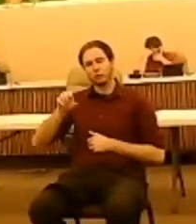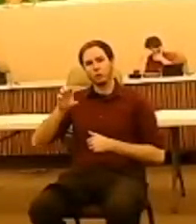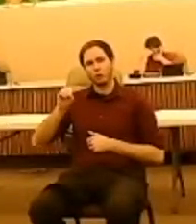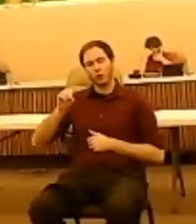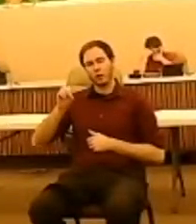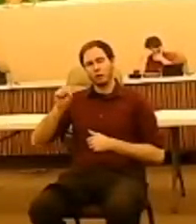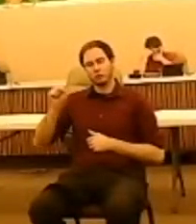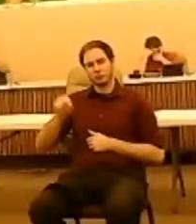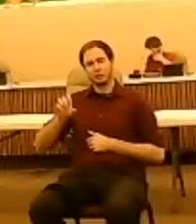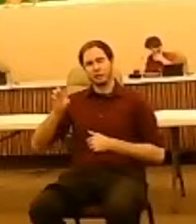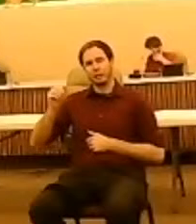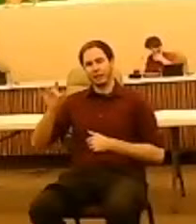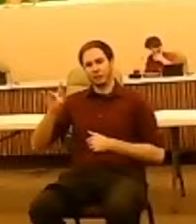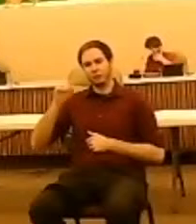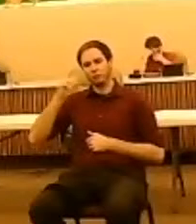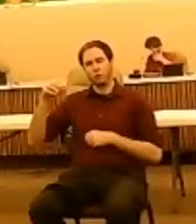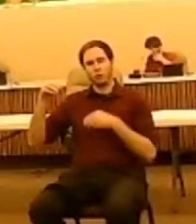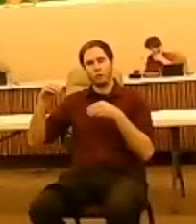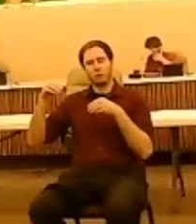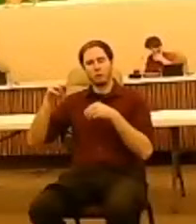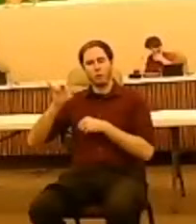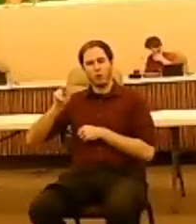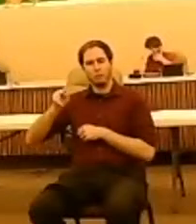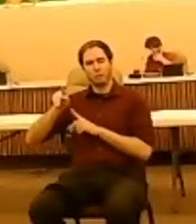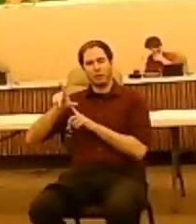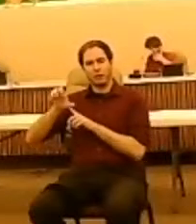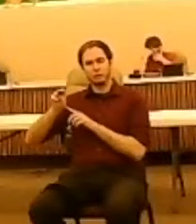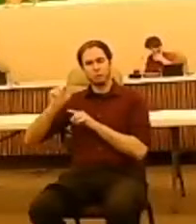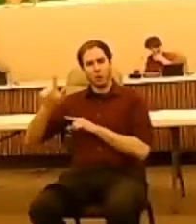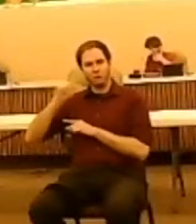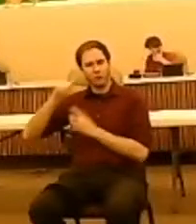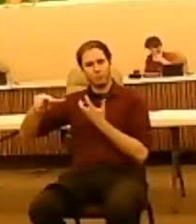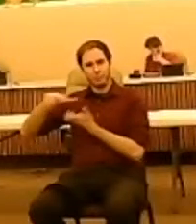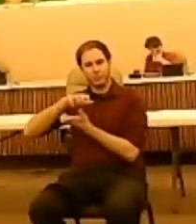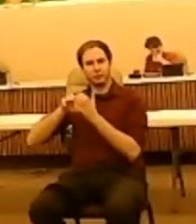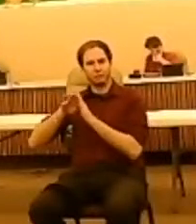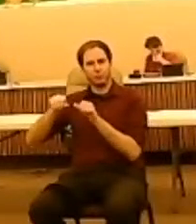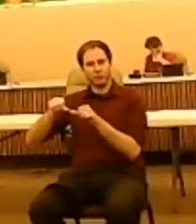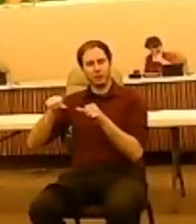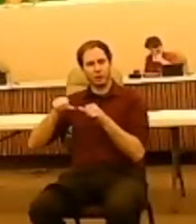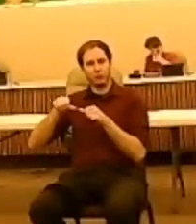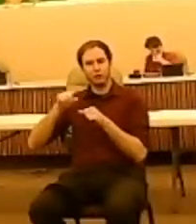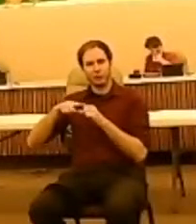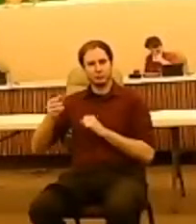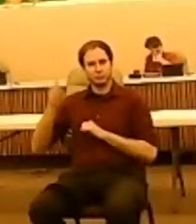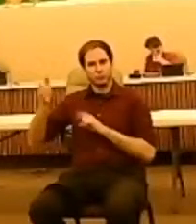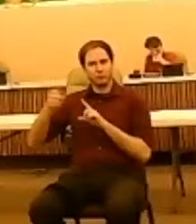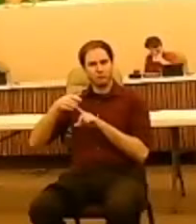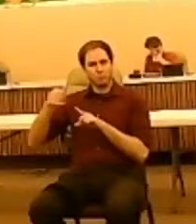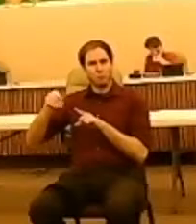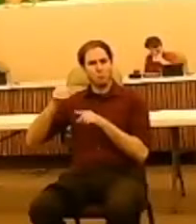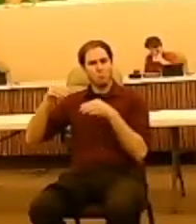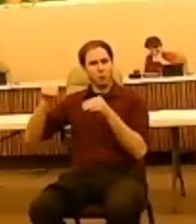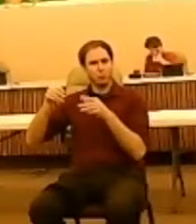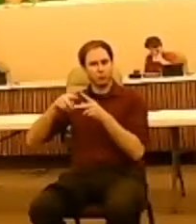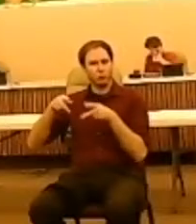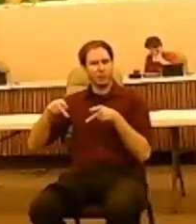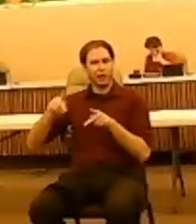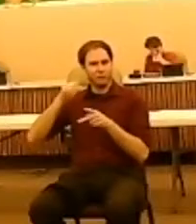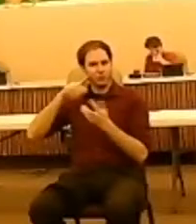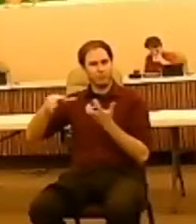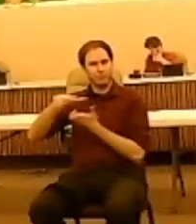2021-018 for the Marketplace Mall mixed-use development area submitted by the Marketplace to allow a mixed-use